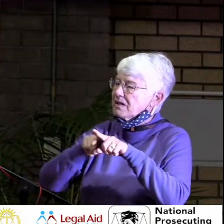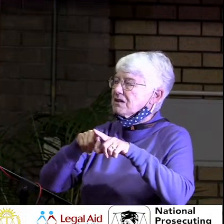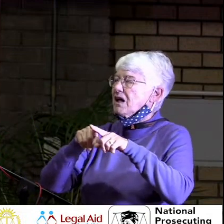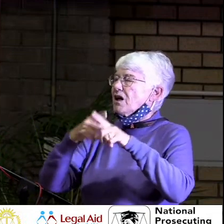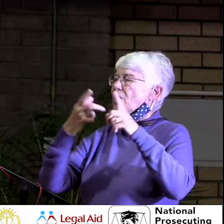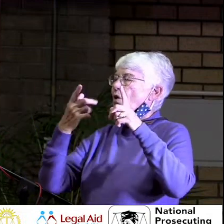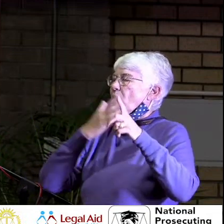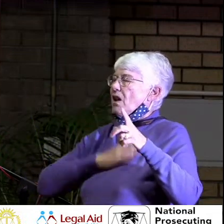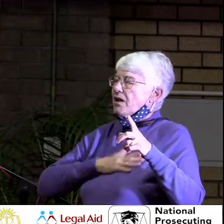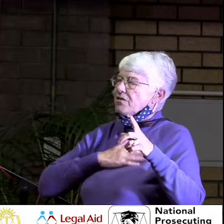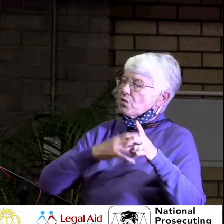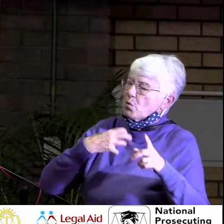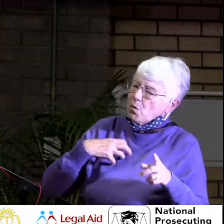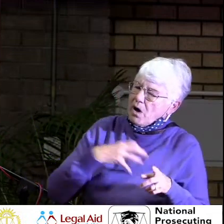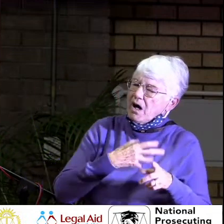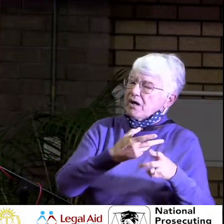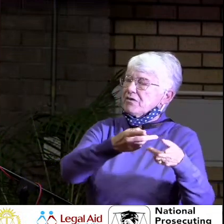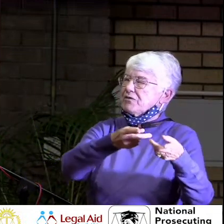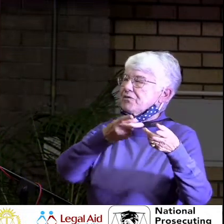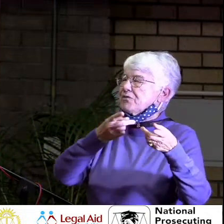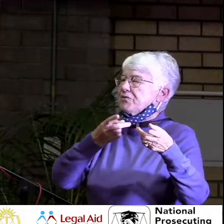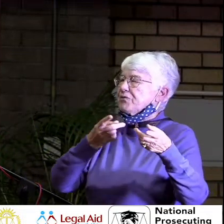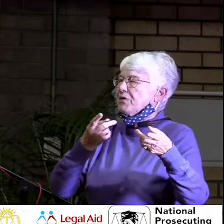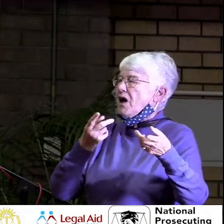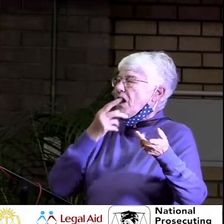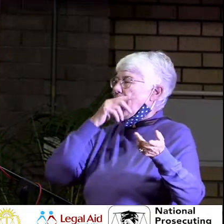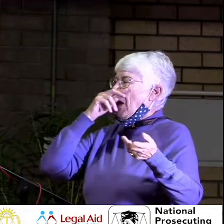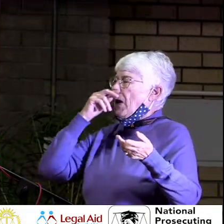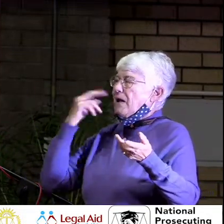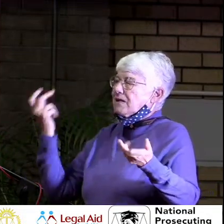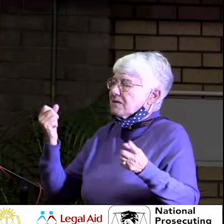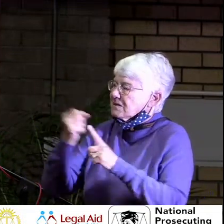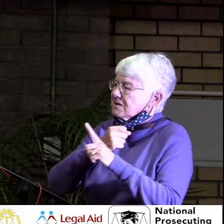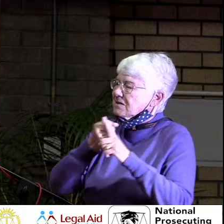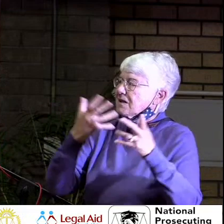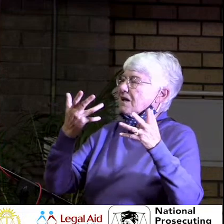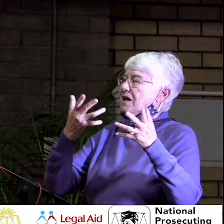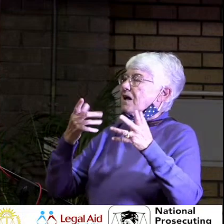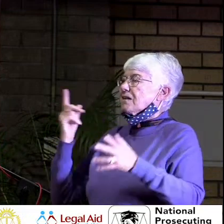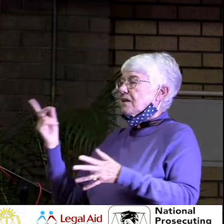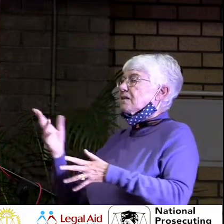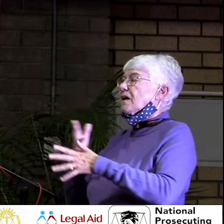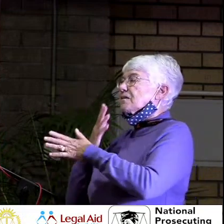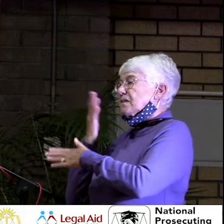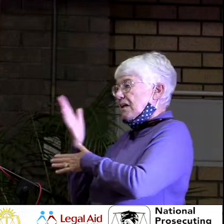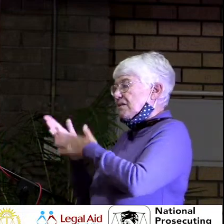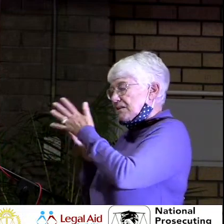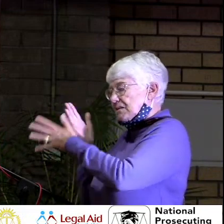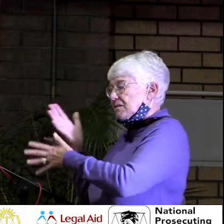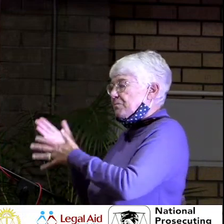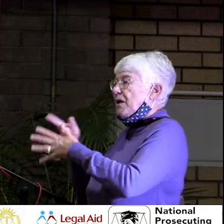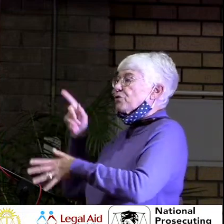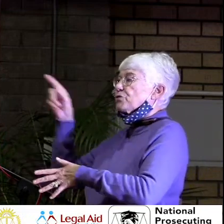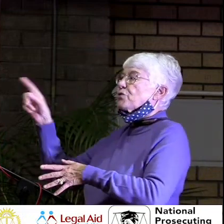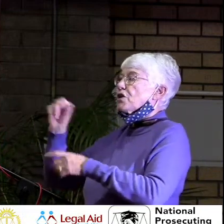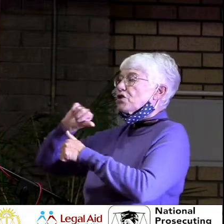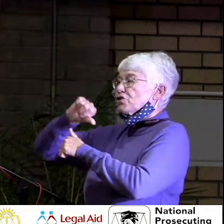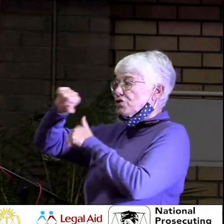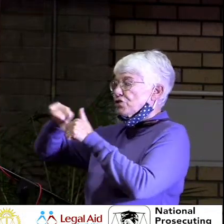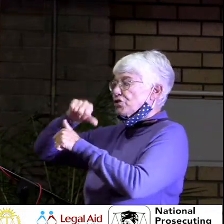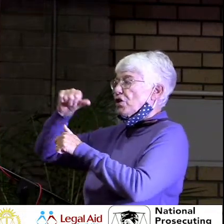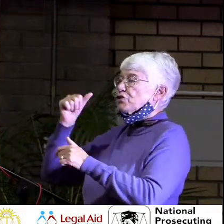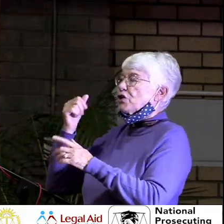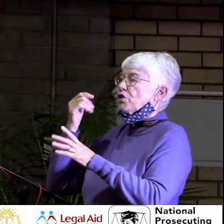not discriminate, it affects everybody, even the children as well. Another program that